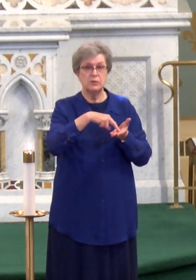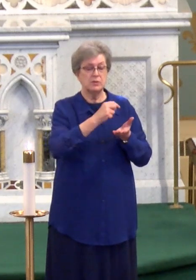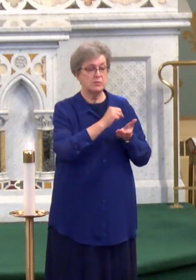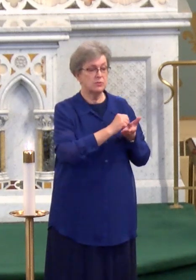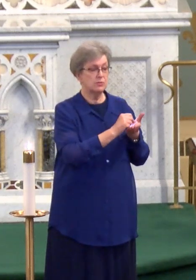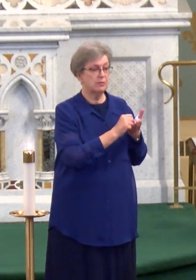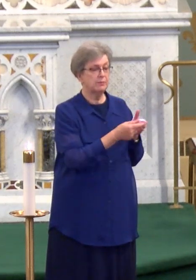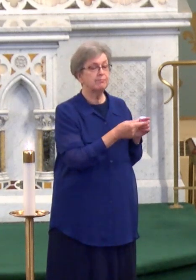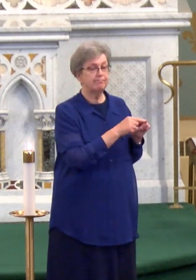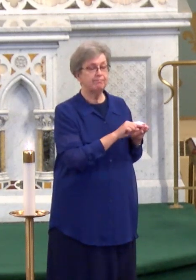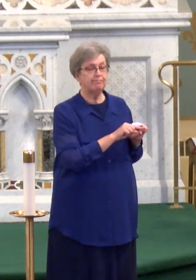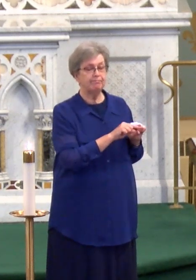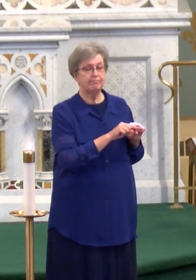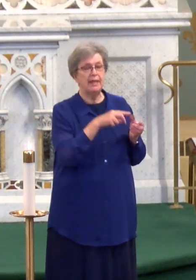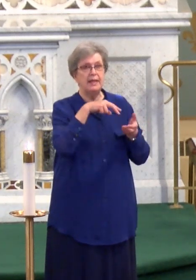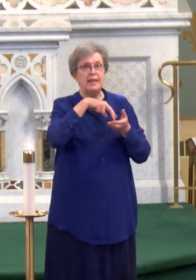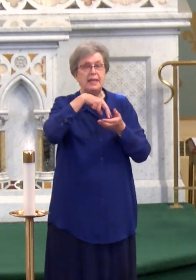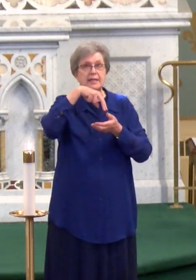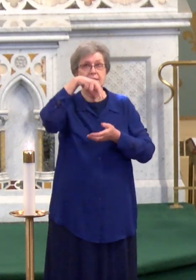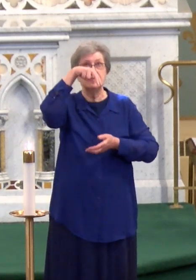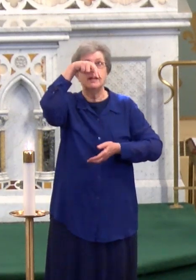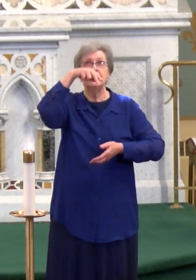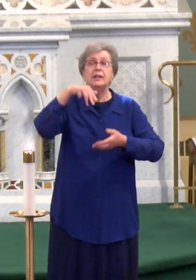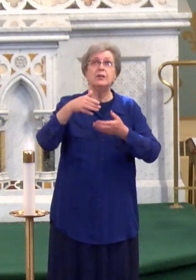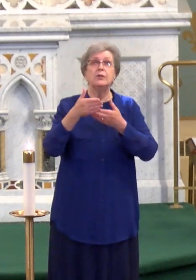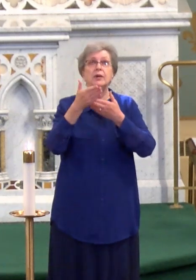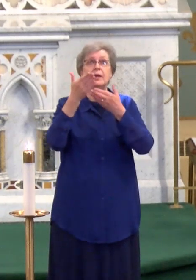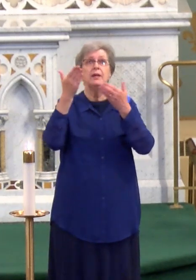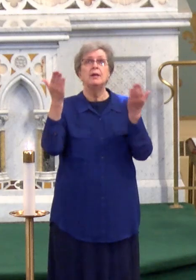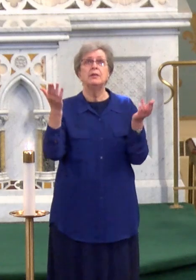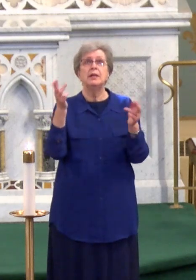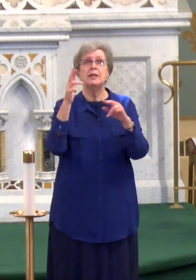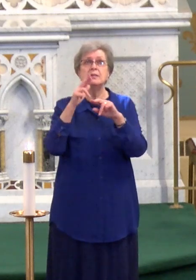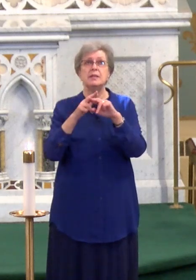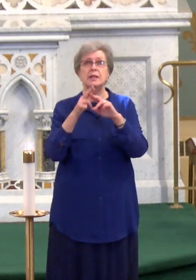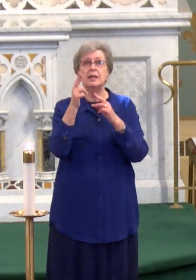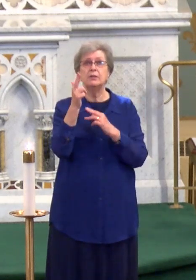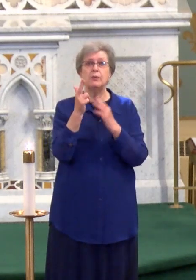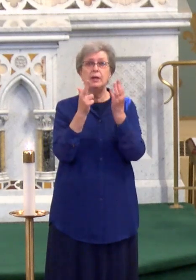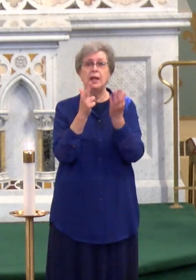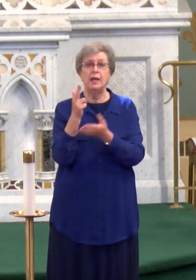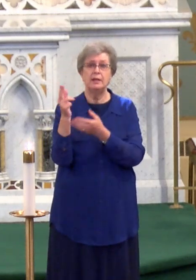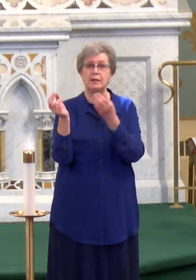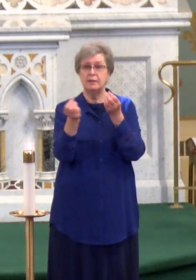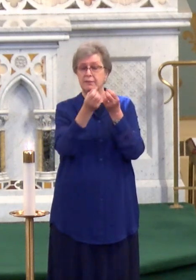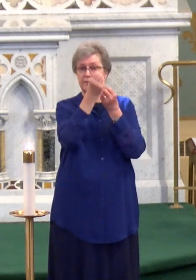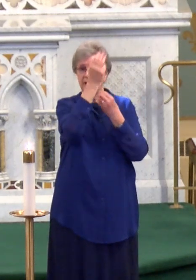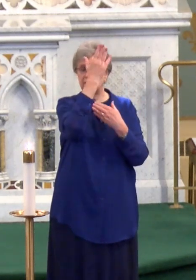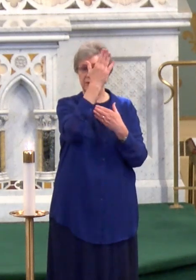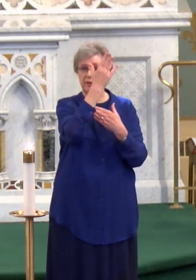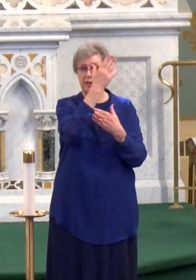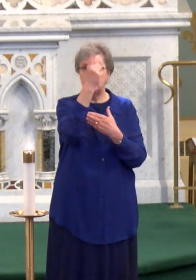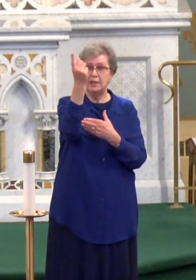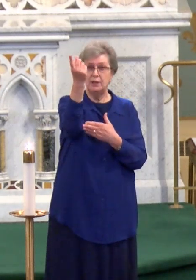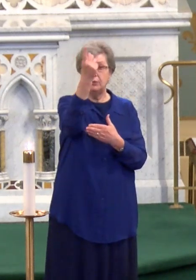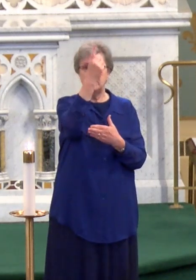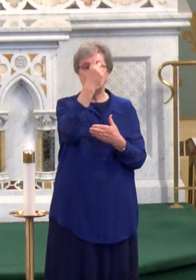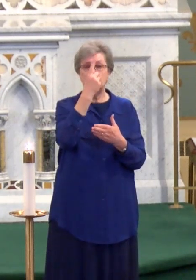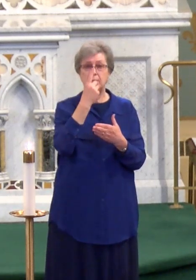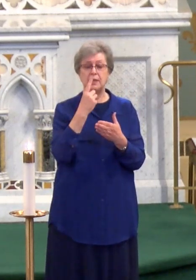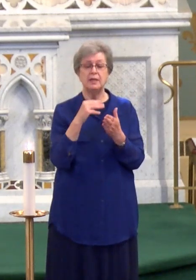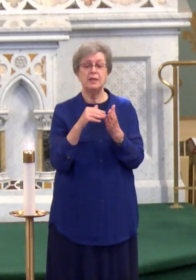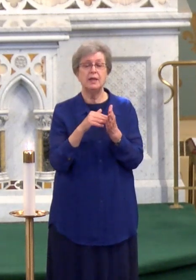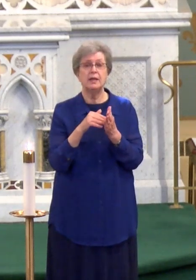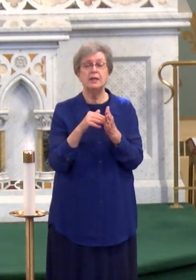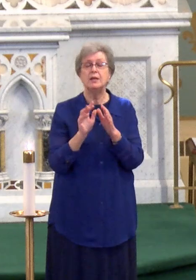in accordance with the Scriptures. He ascended into heaven and is seated at the right hand of the Father. He will